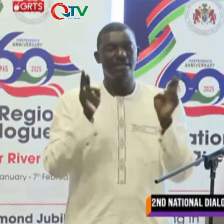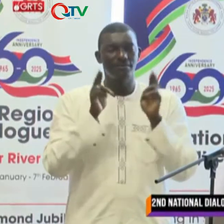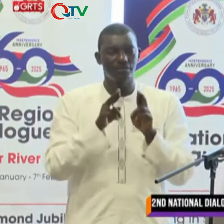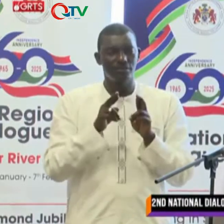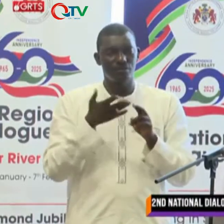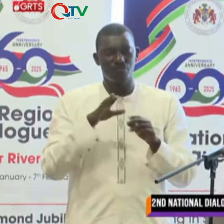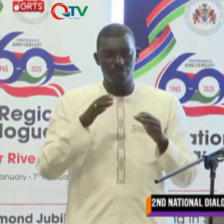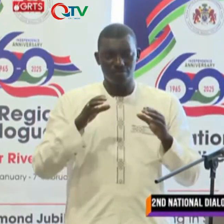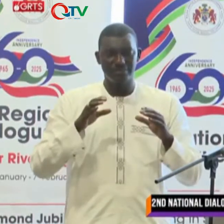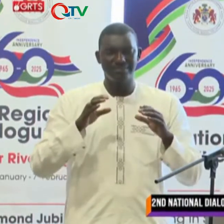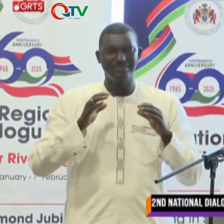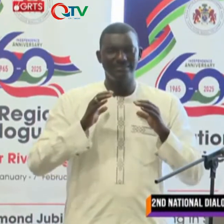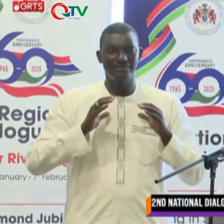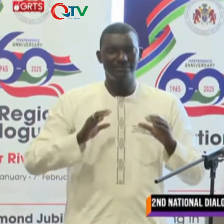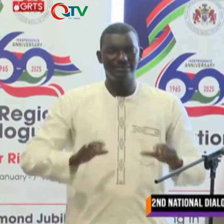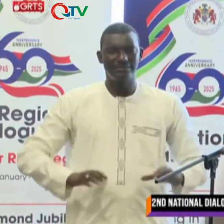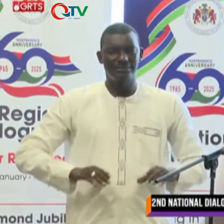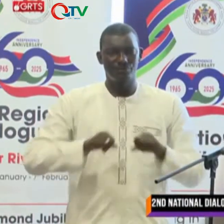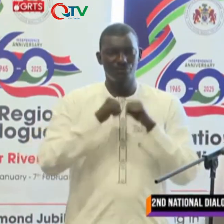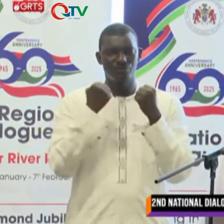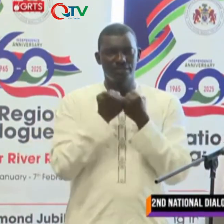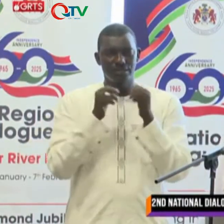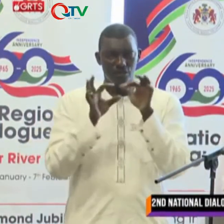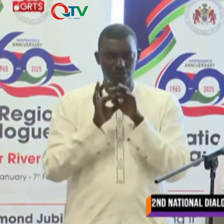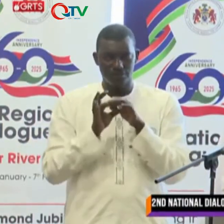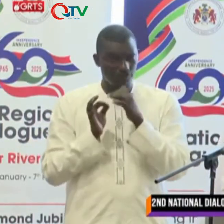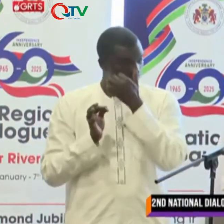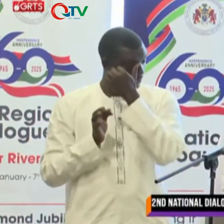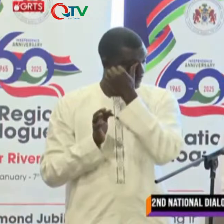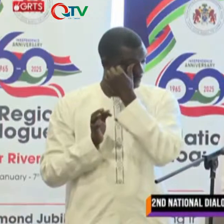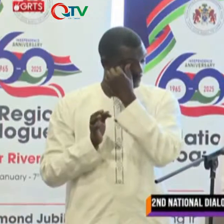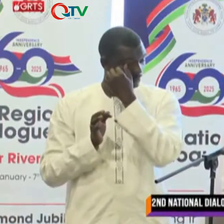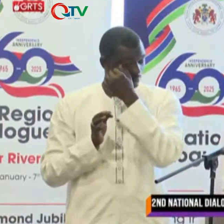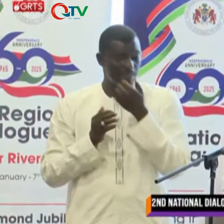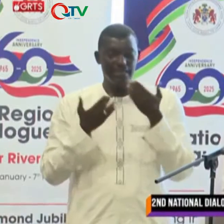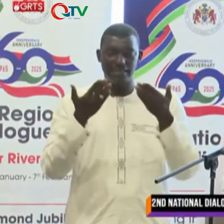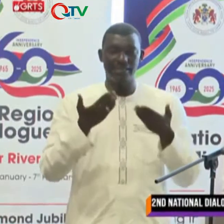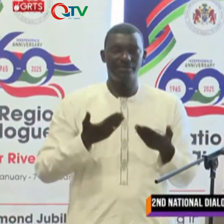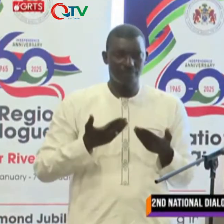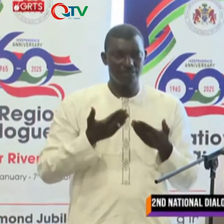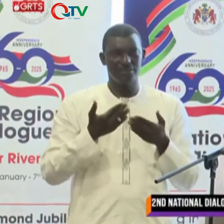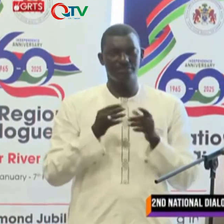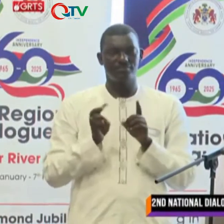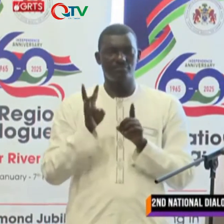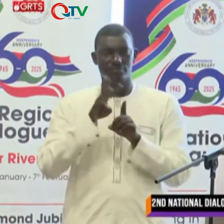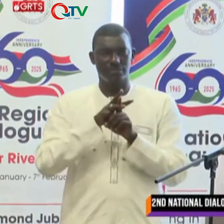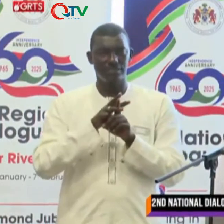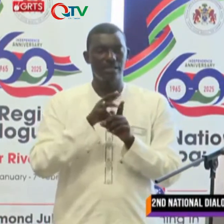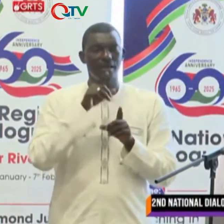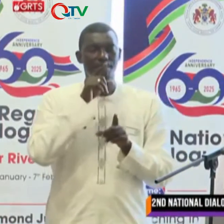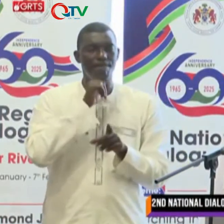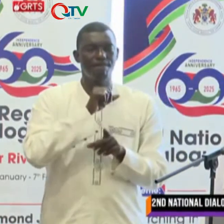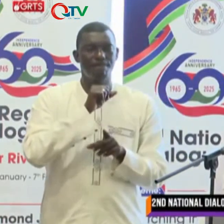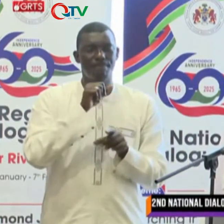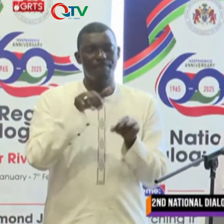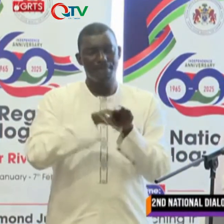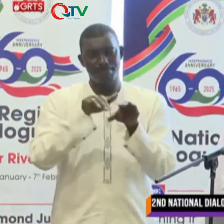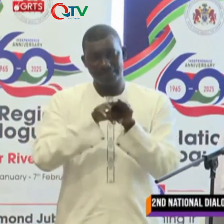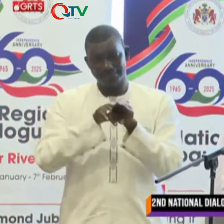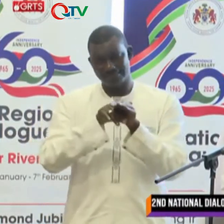representatives from civil society, distinguished invited guests, members of the